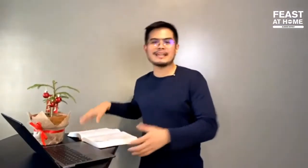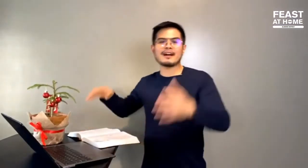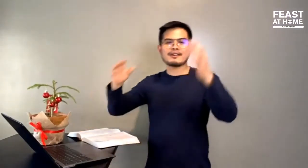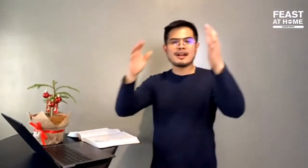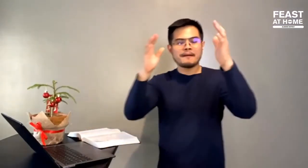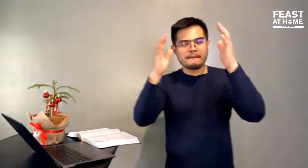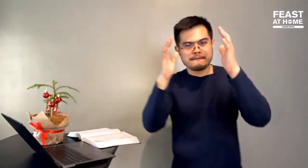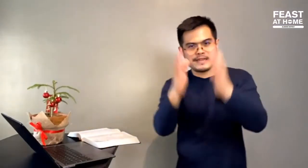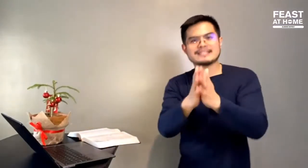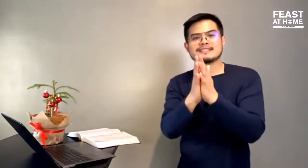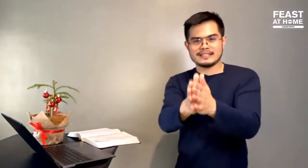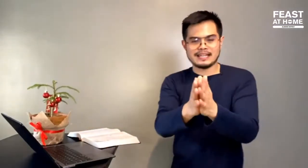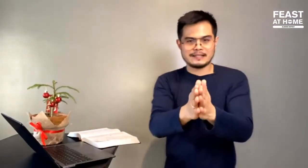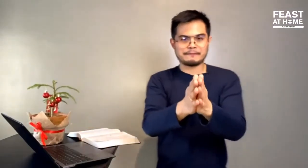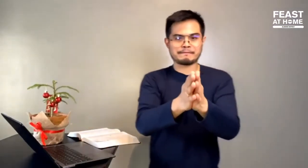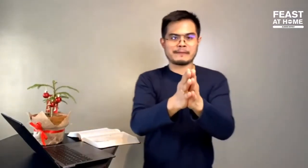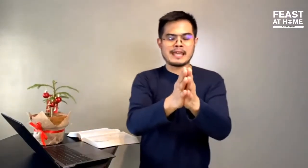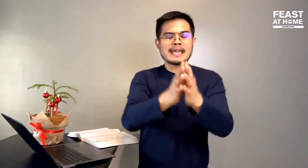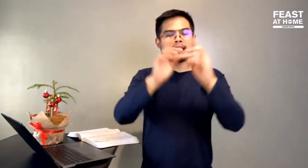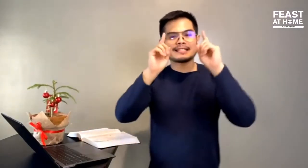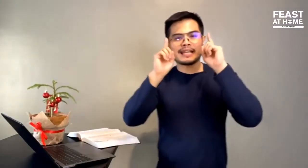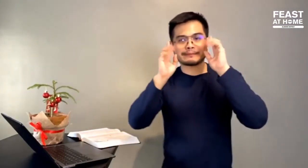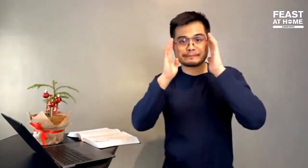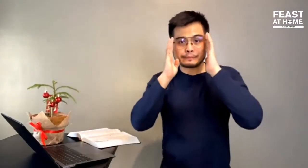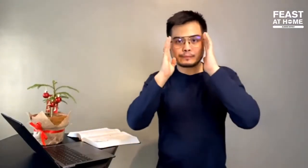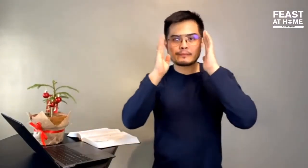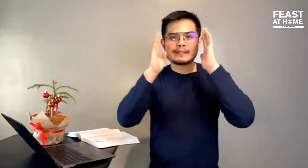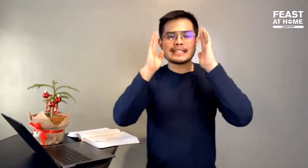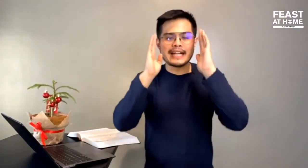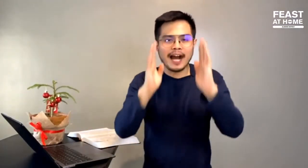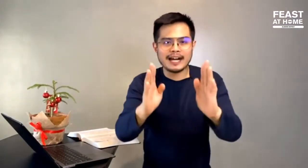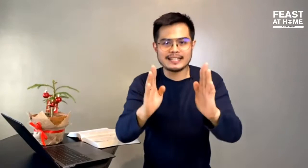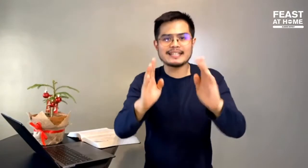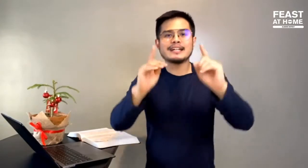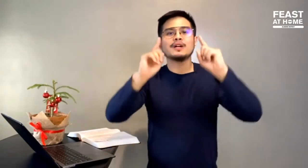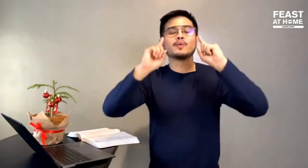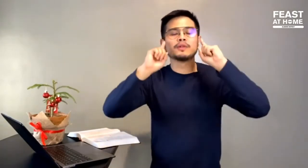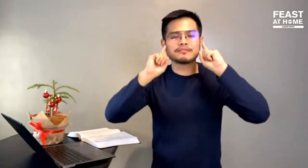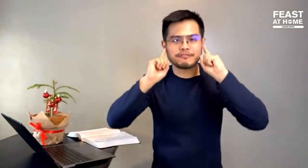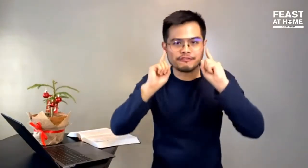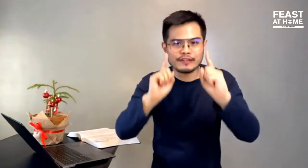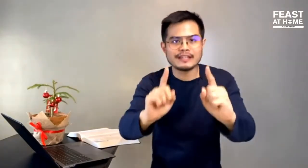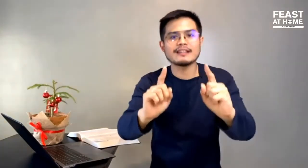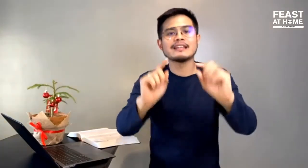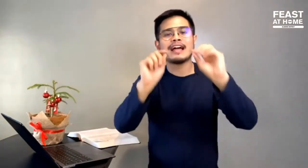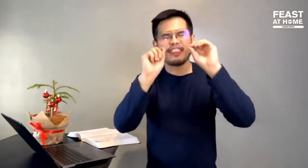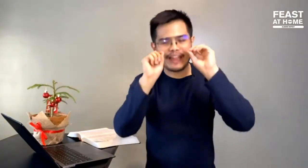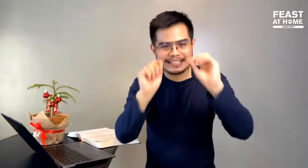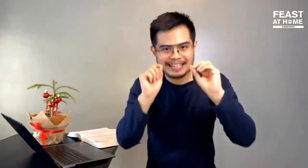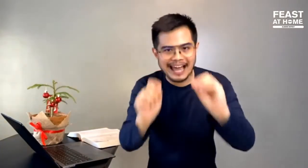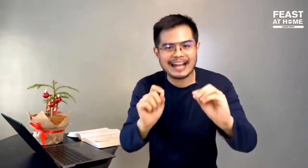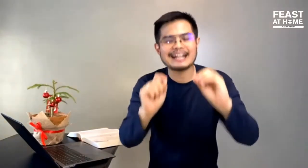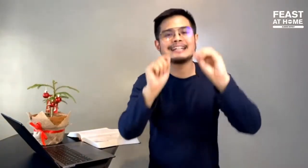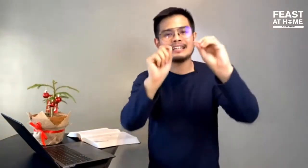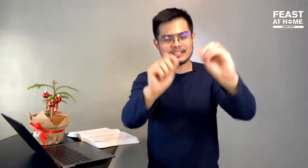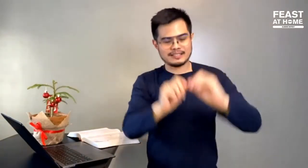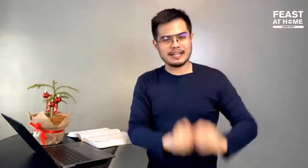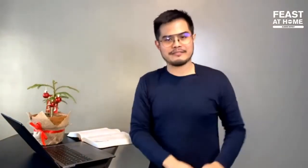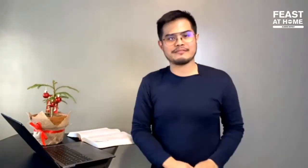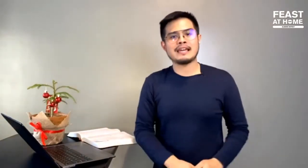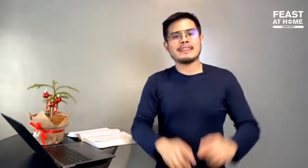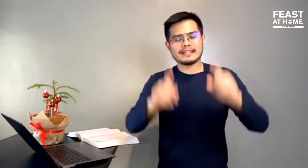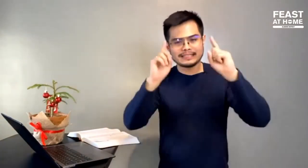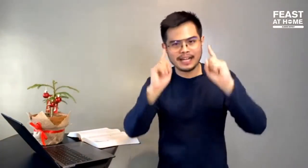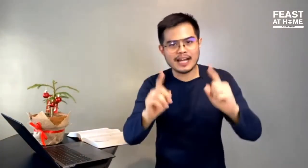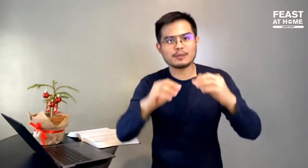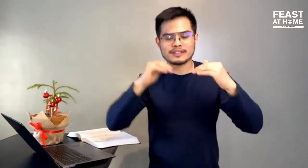we begin our feast today is that God will fill that lack in your